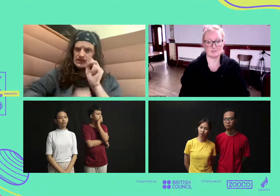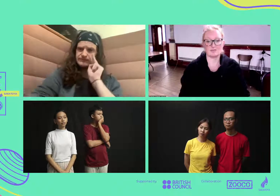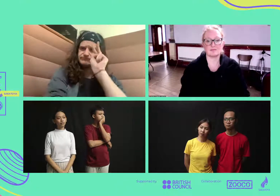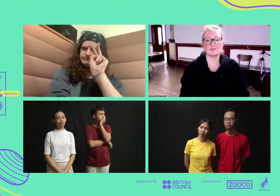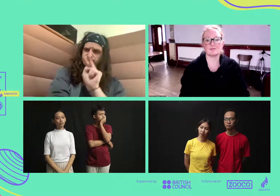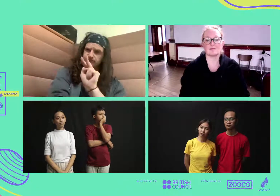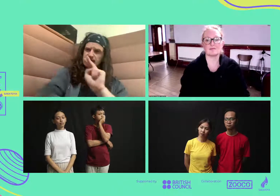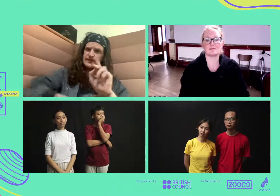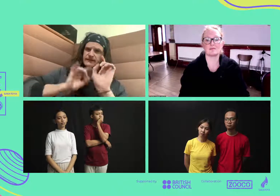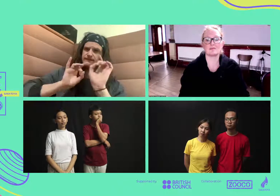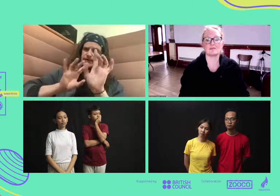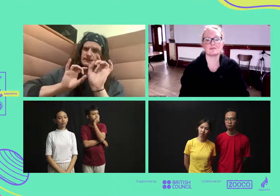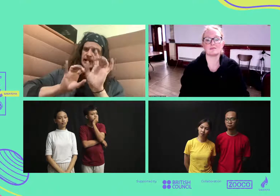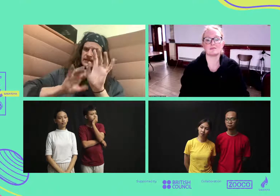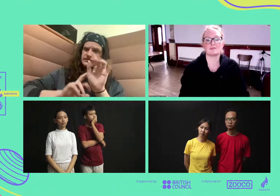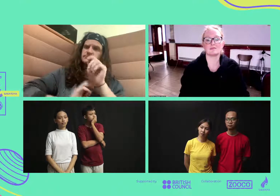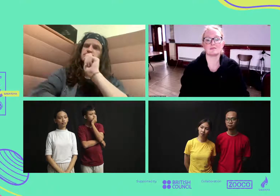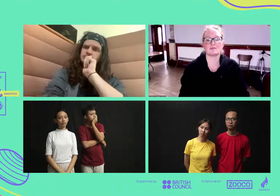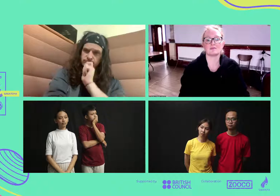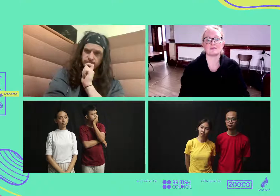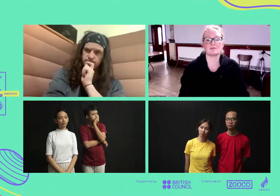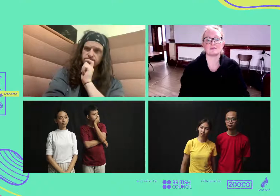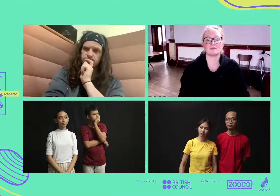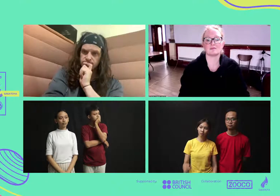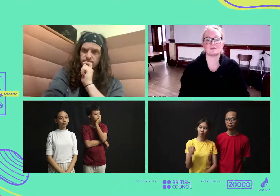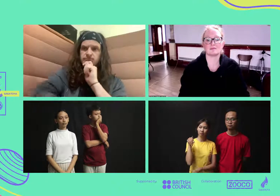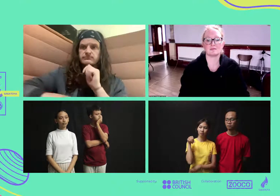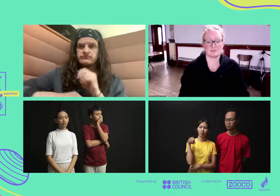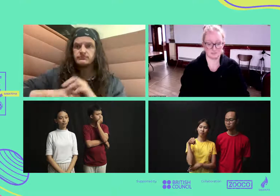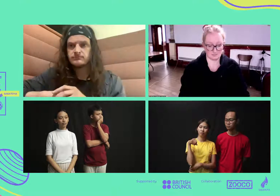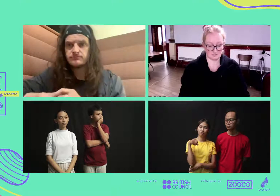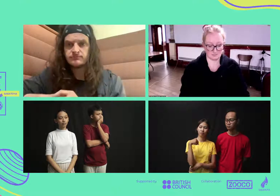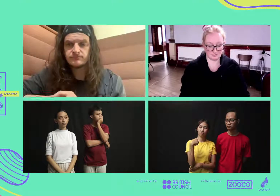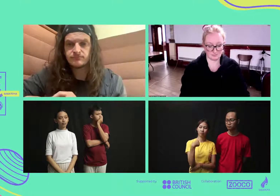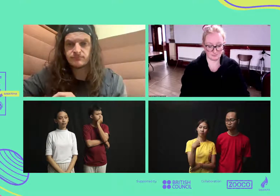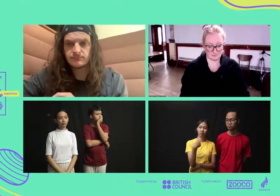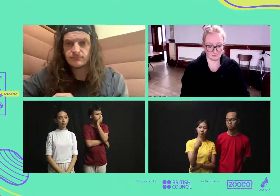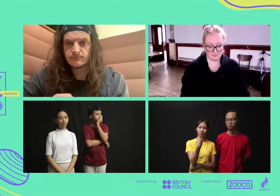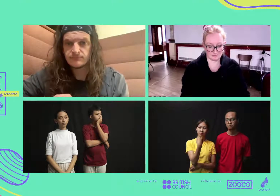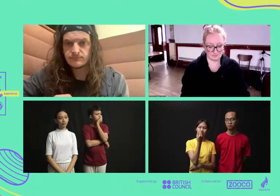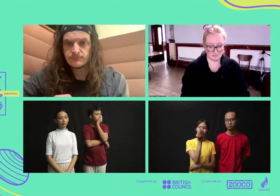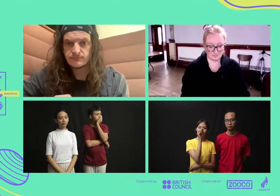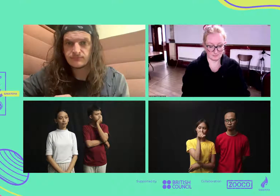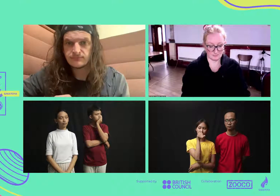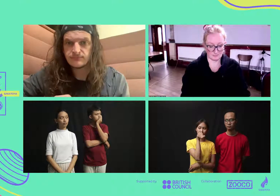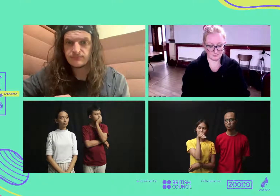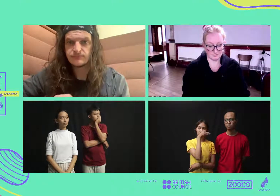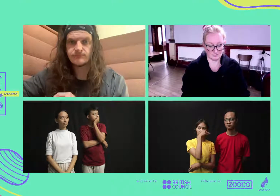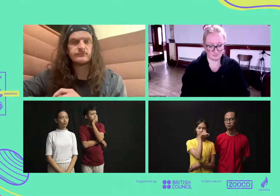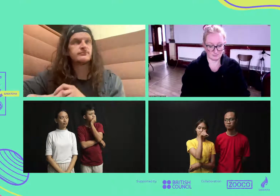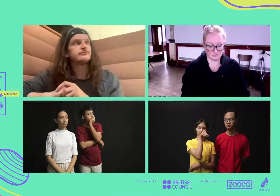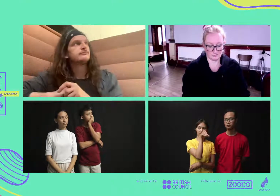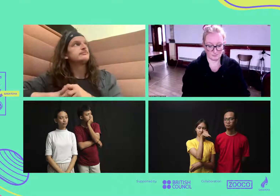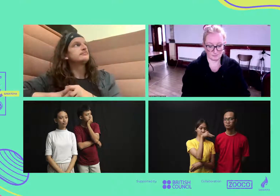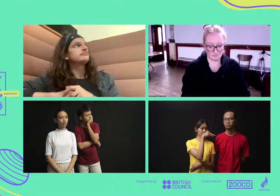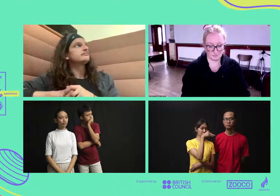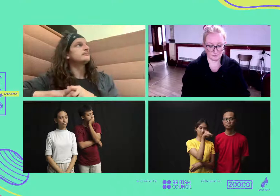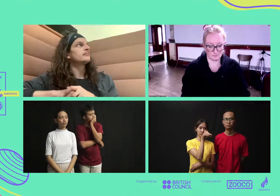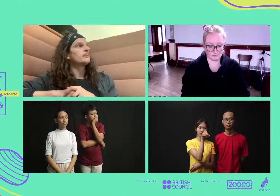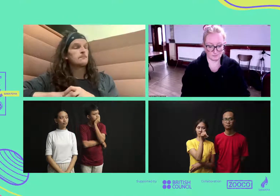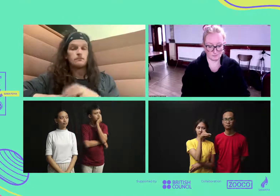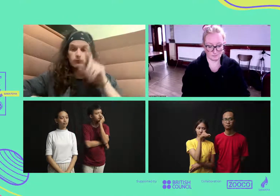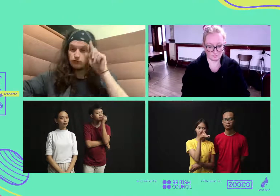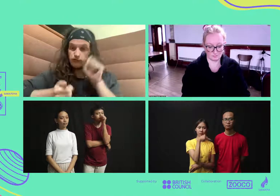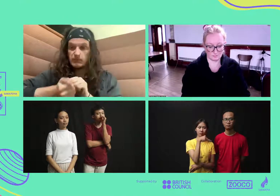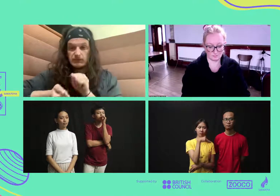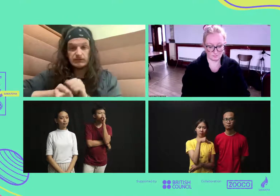hand shape and practice that. Ask your friends to watch and give you feedback to see whether they understood what you were doing and if there's any improvements